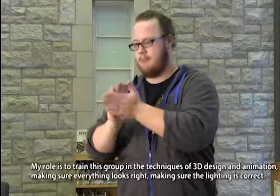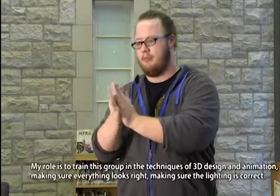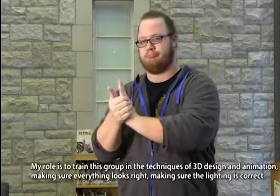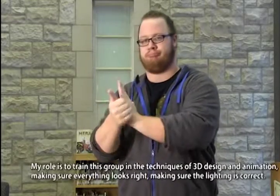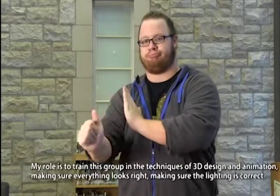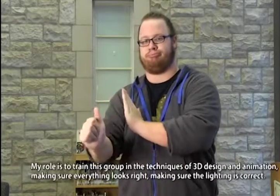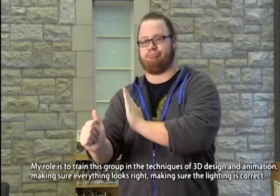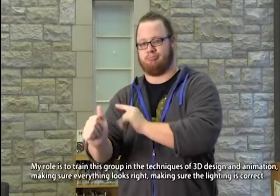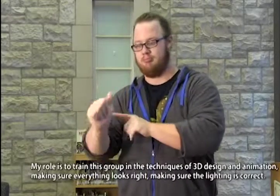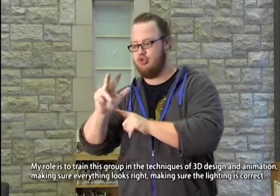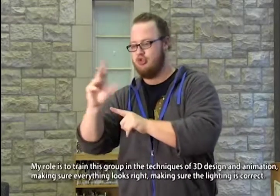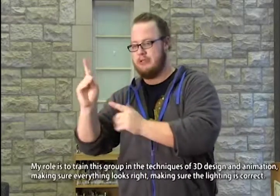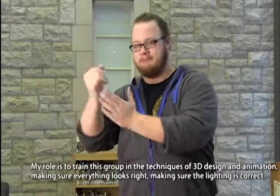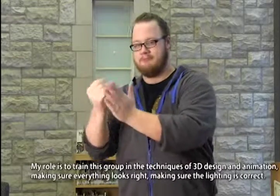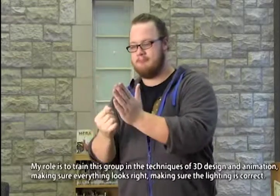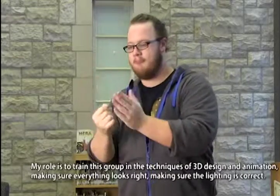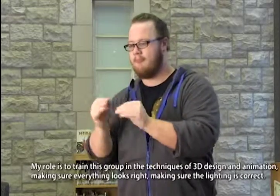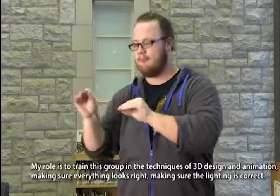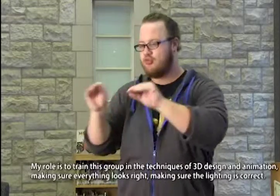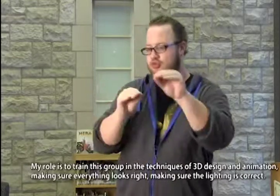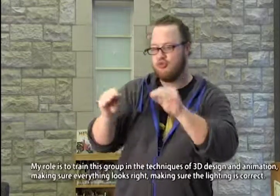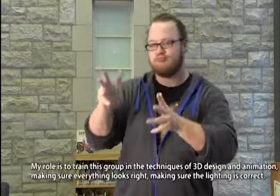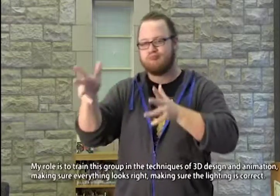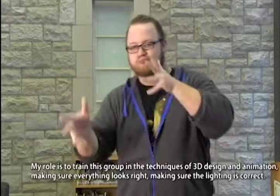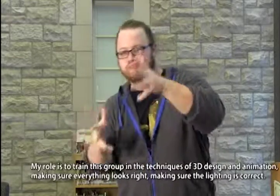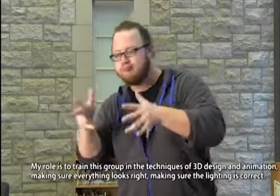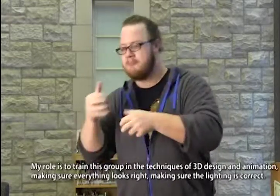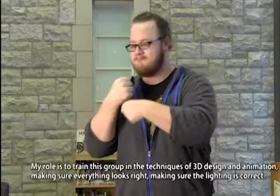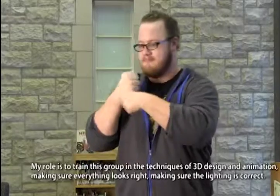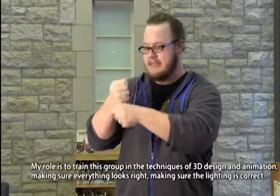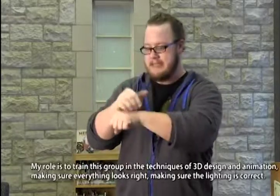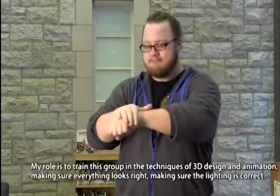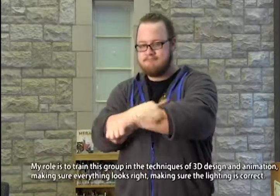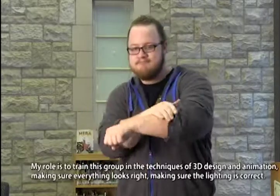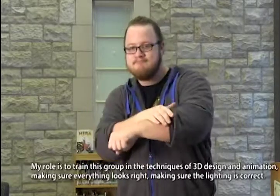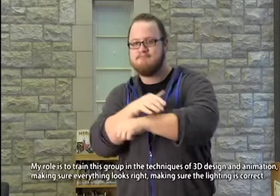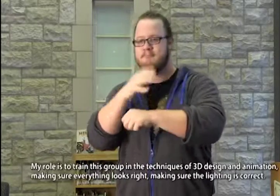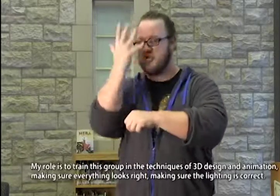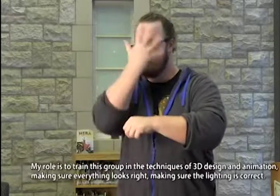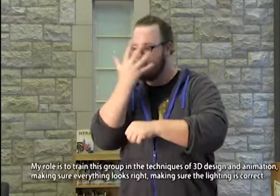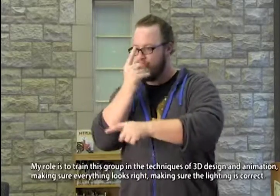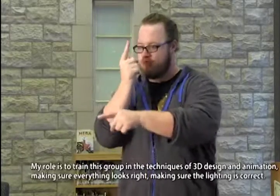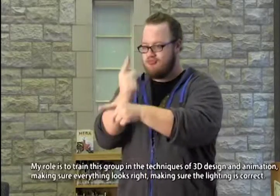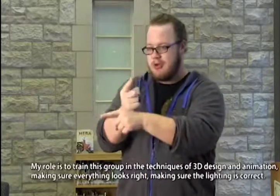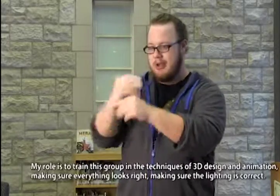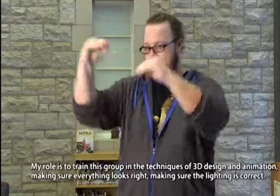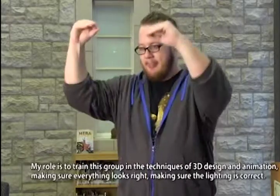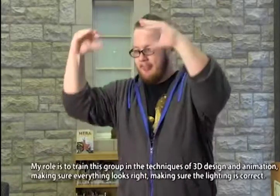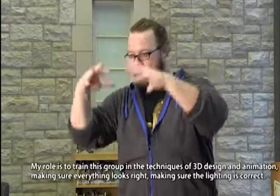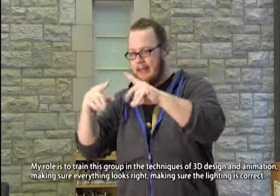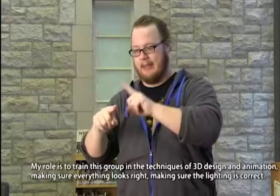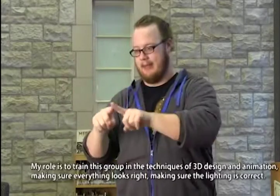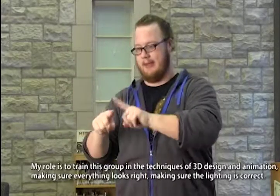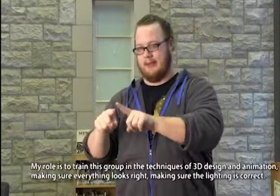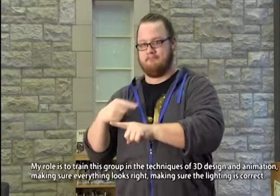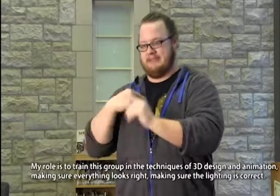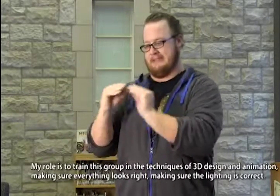to train this group in the techniques of 3D design and animation, making sure everything looks